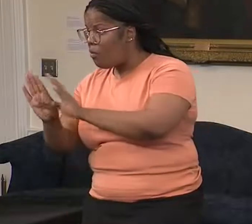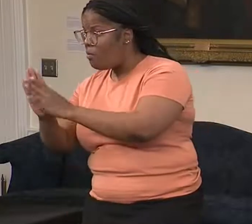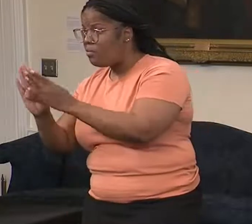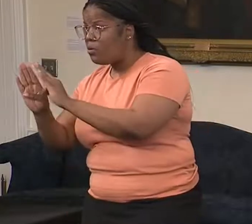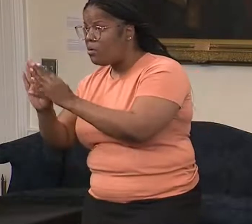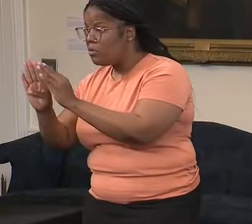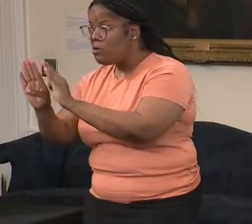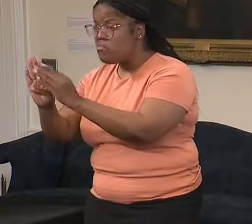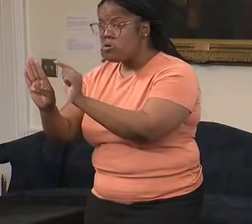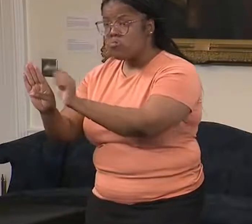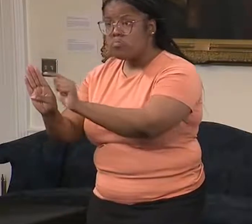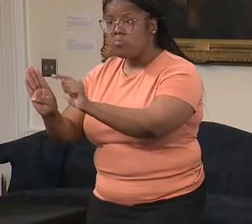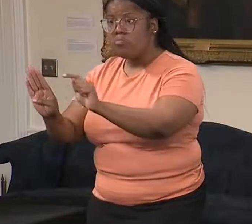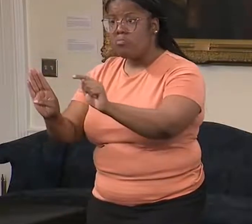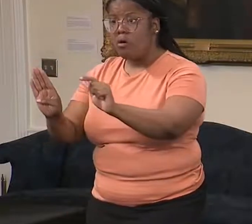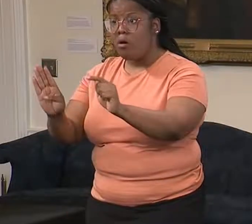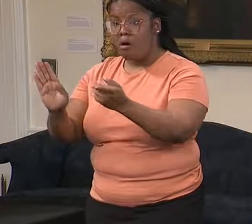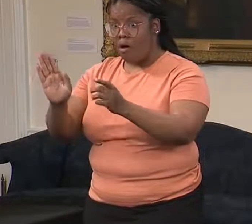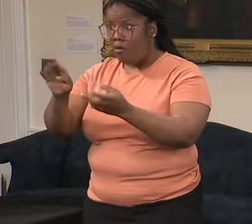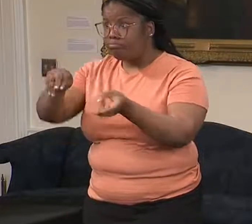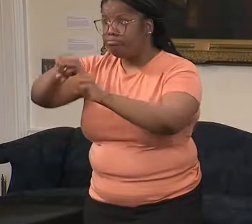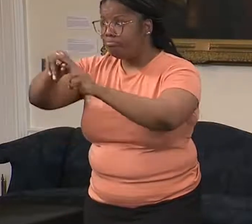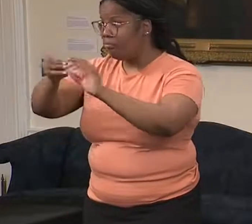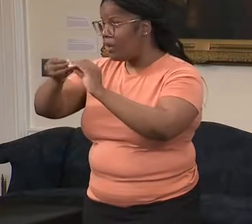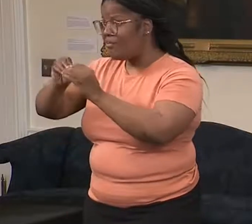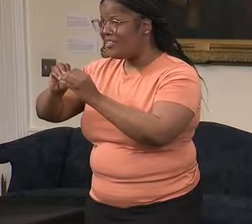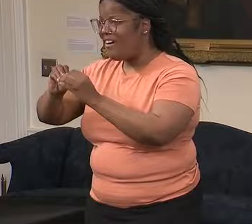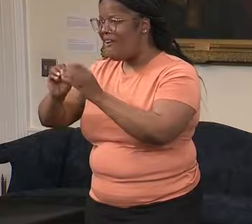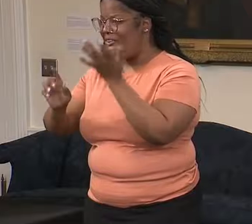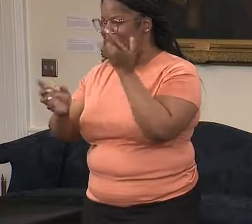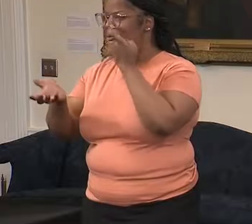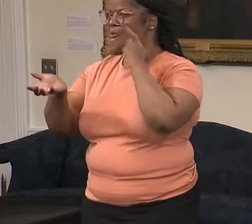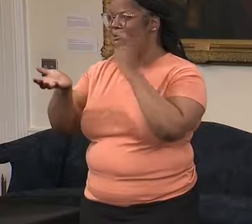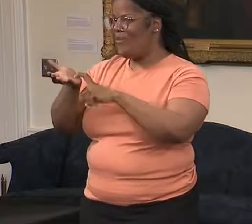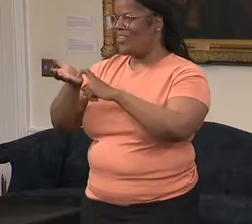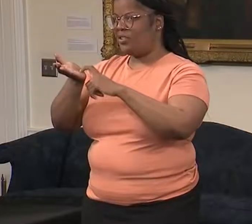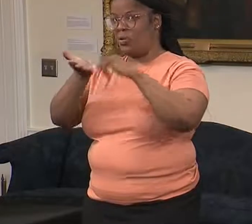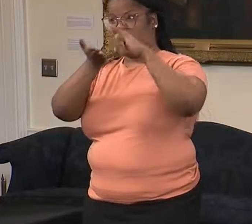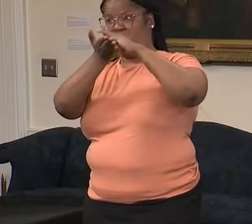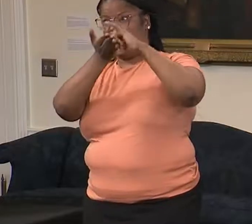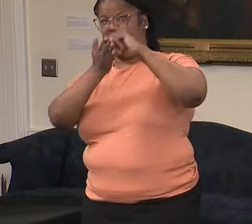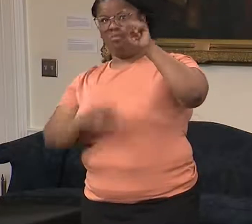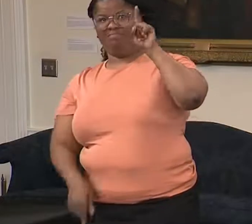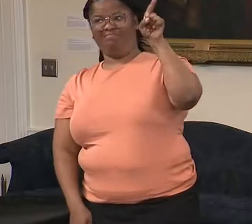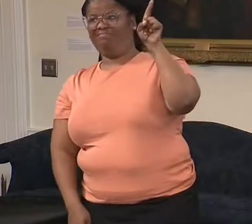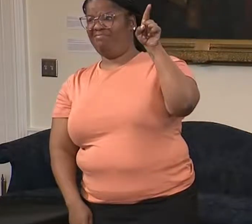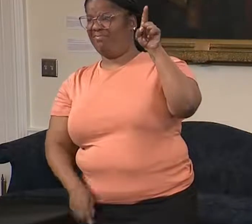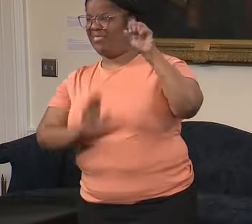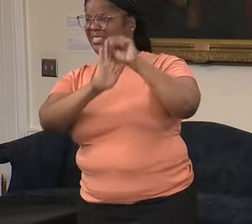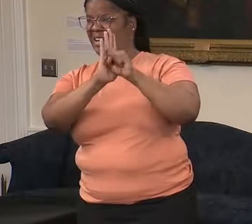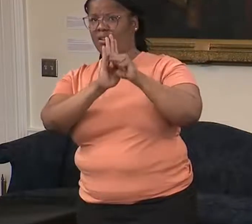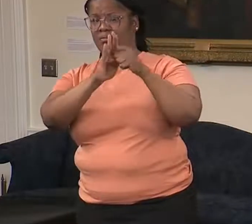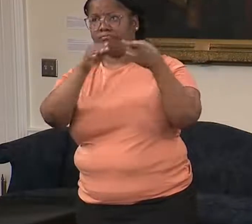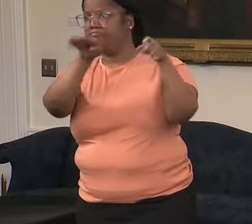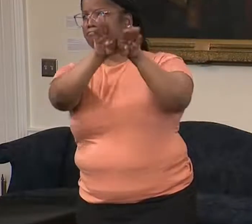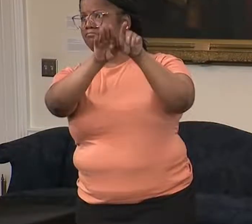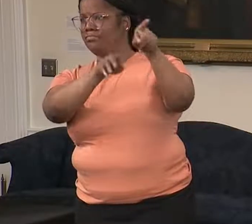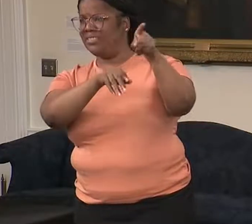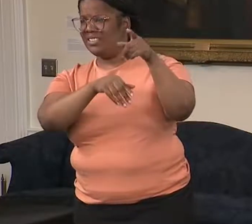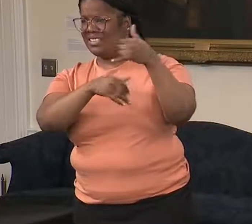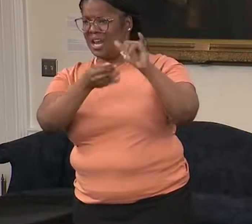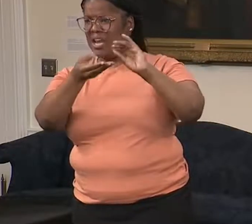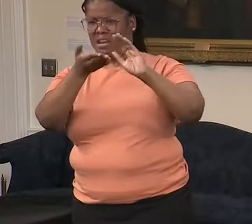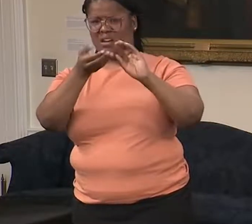think, the worst. Florida's got everything open. They're right behind New York. We're in between in that right now pretty good